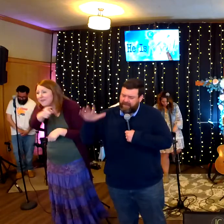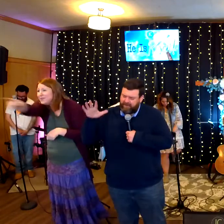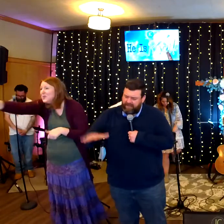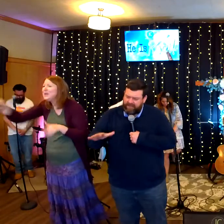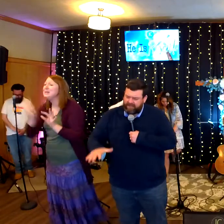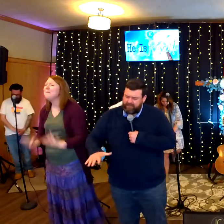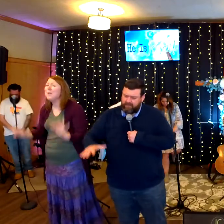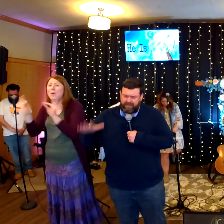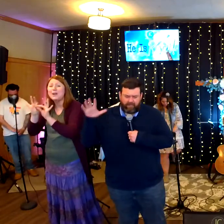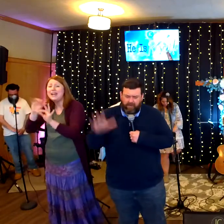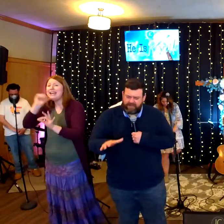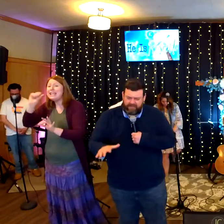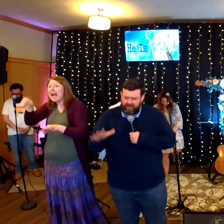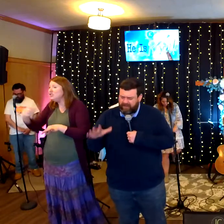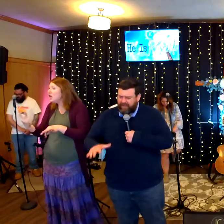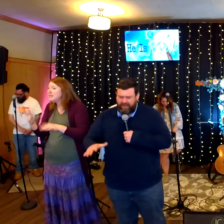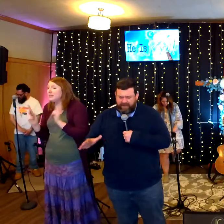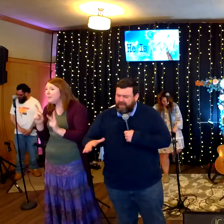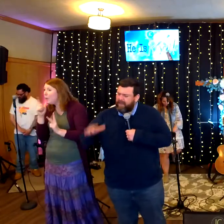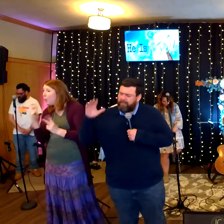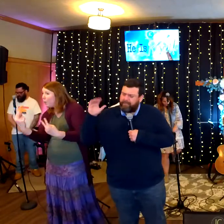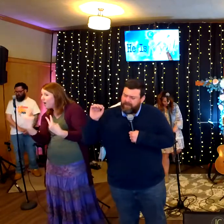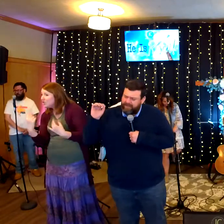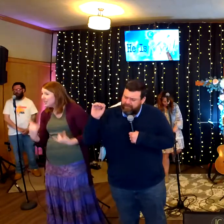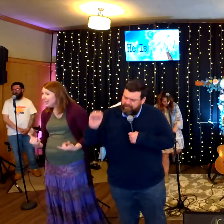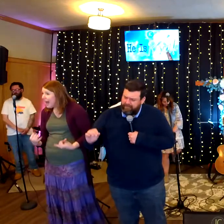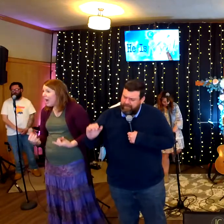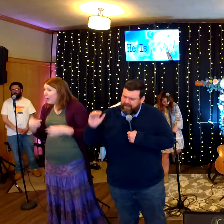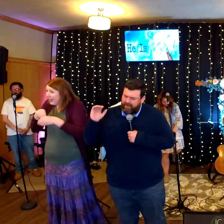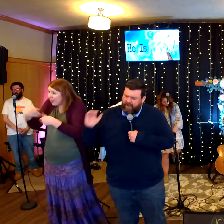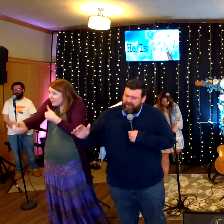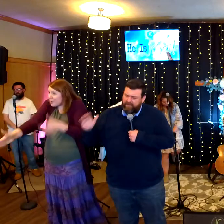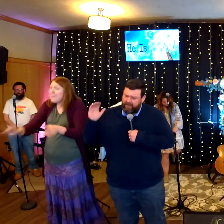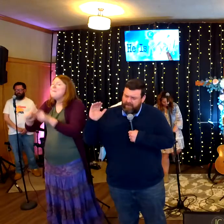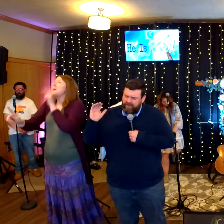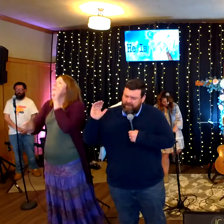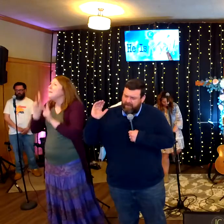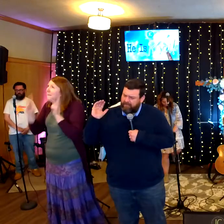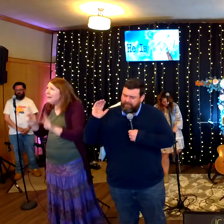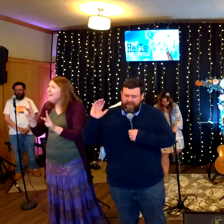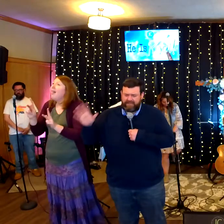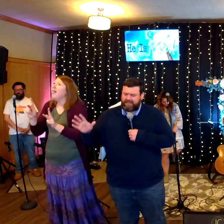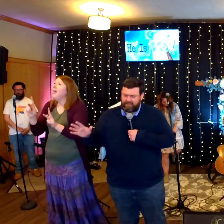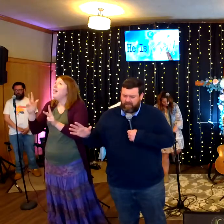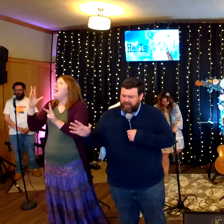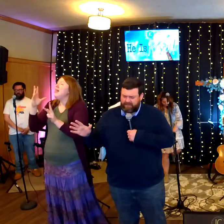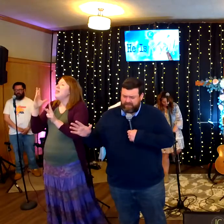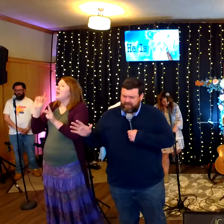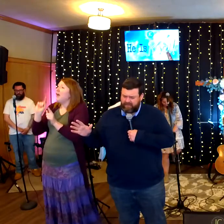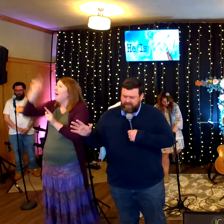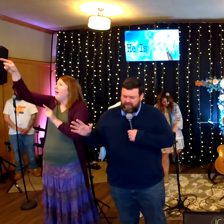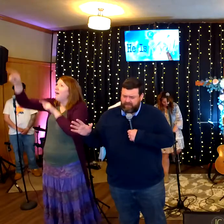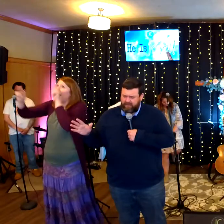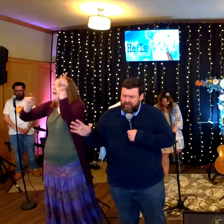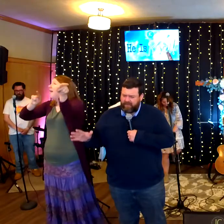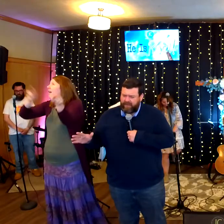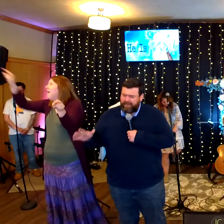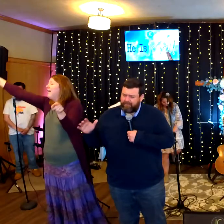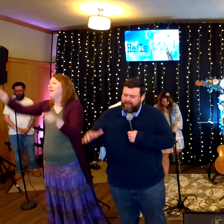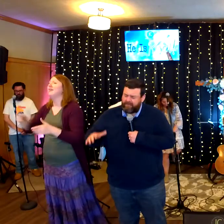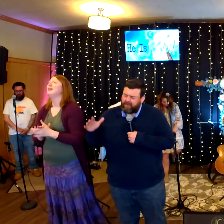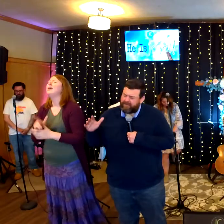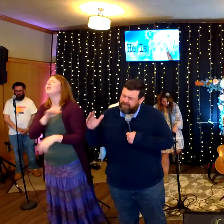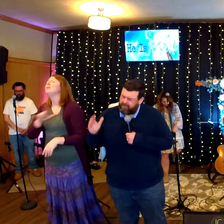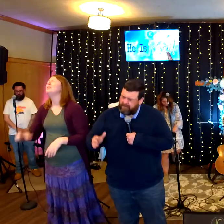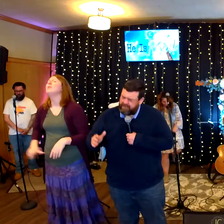the people that are in this room, that are watching online, but the people that are out past these walls. Lord God,